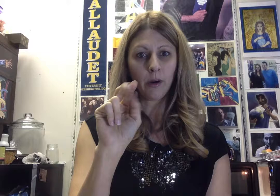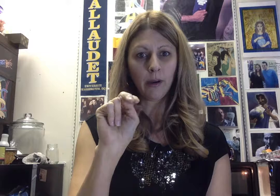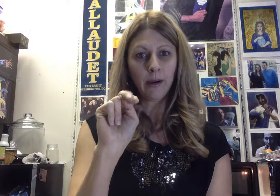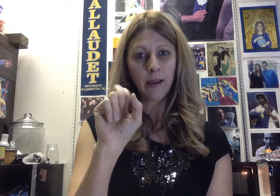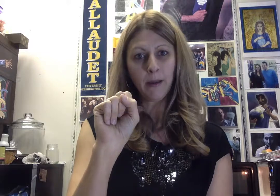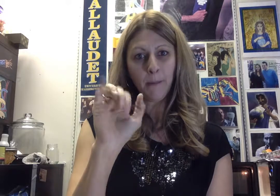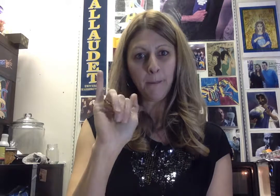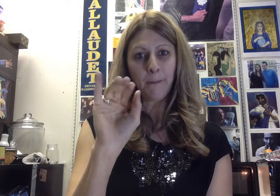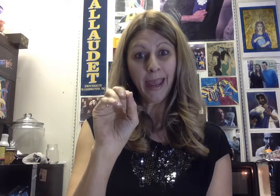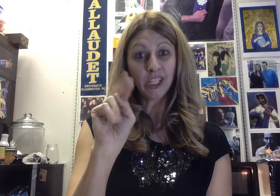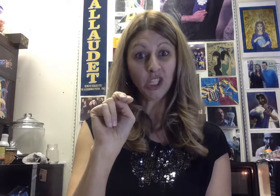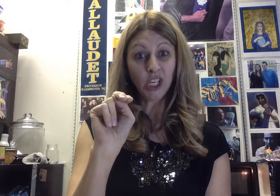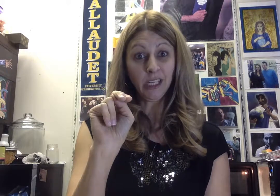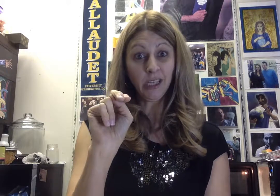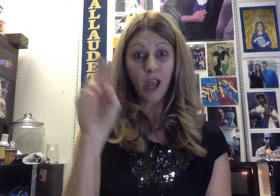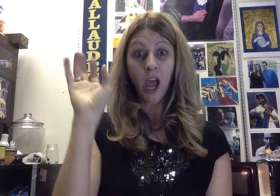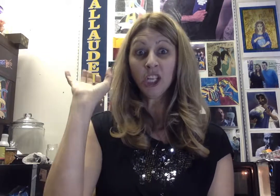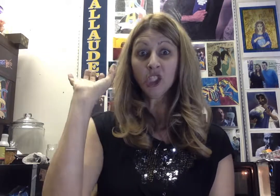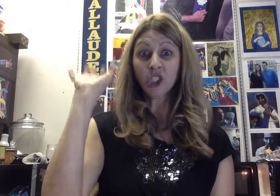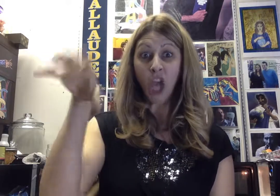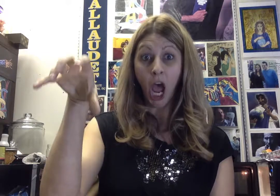for mansion?